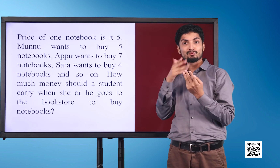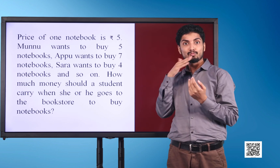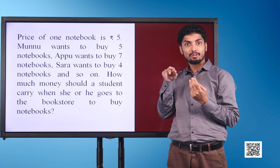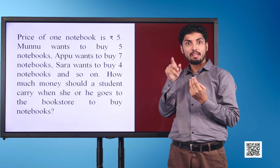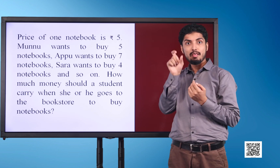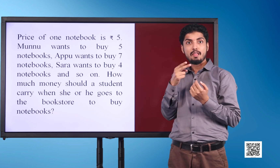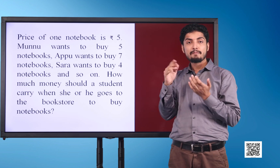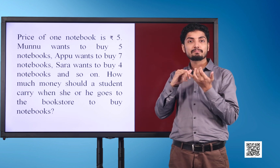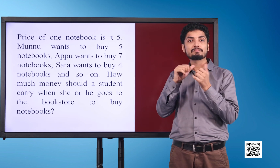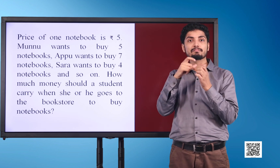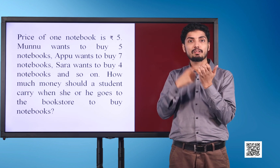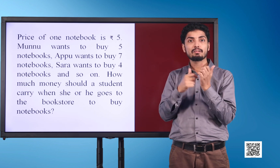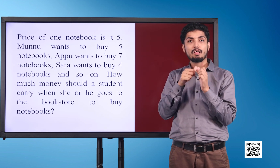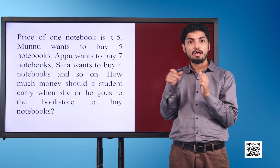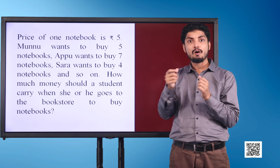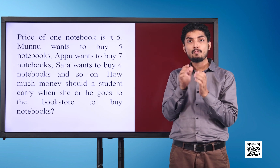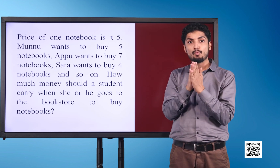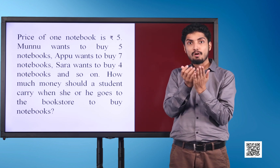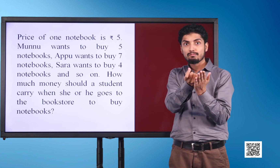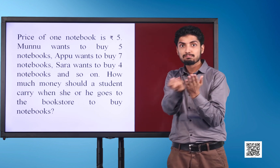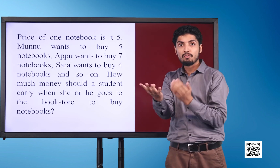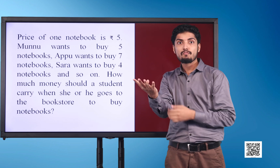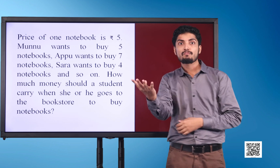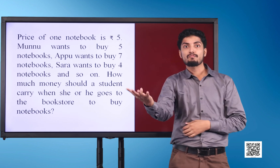Sara wants to buy 4 notebooks and so on.